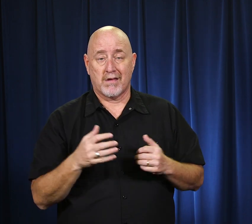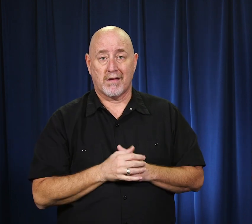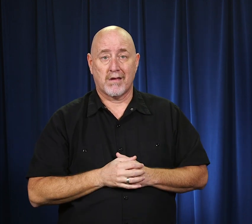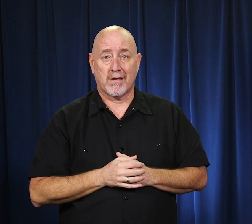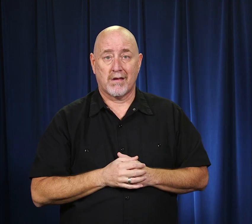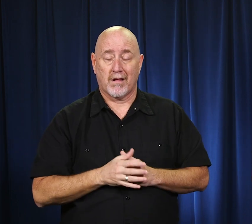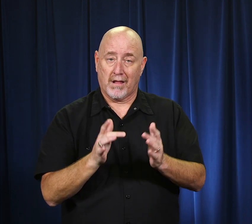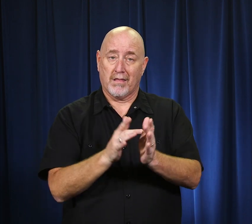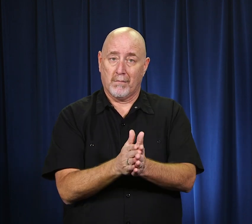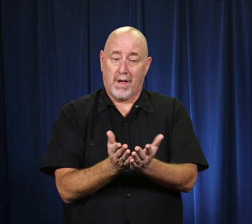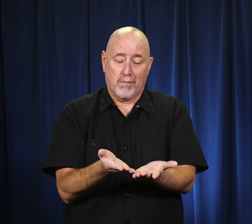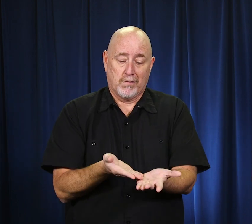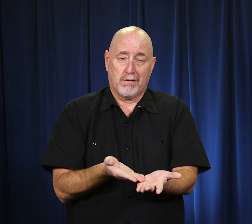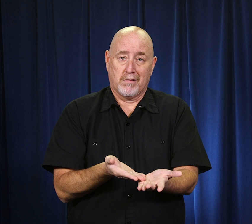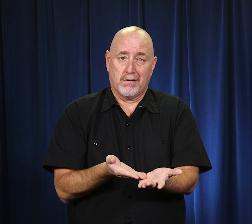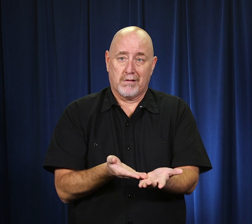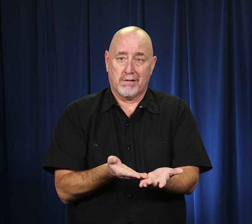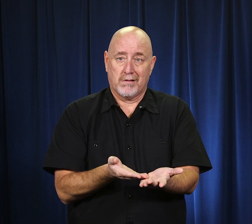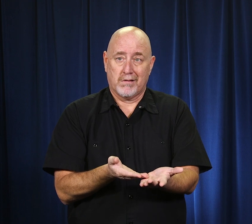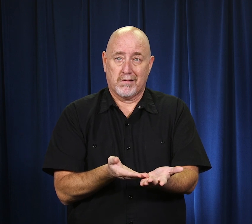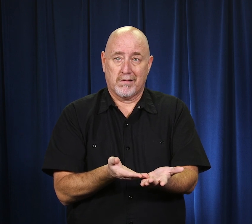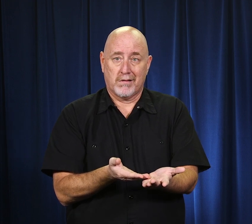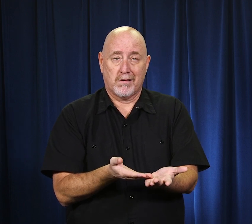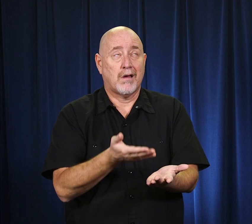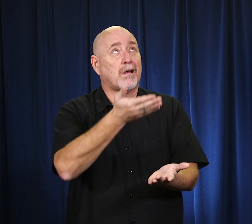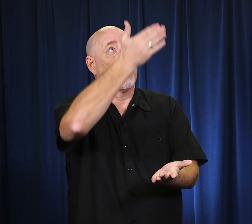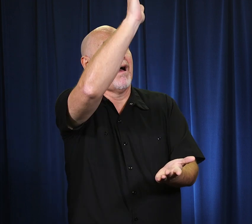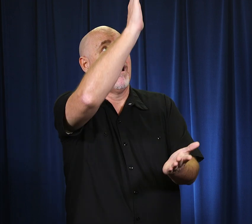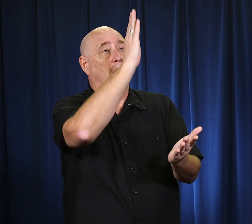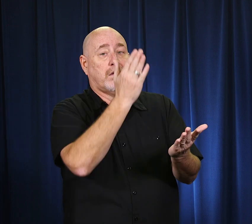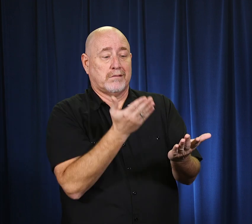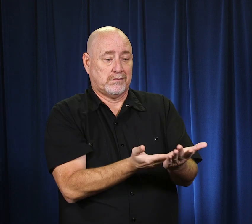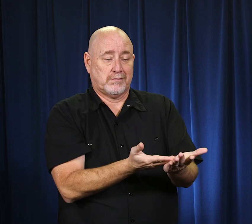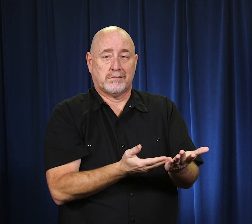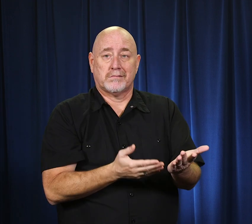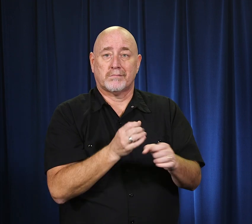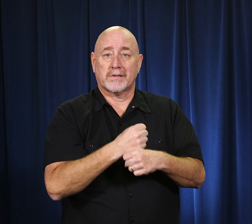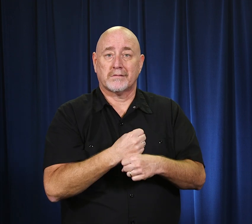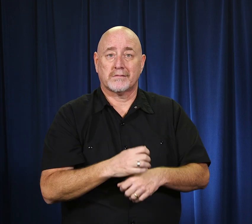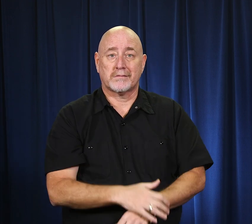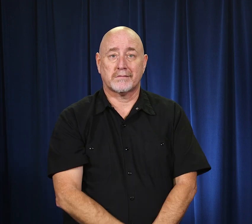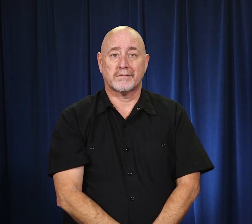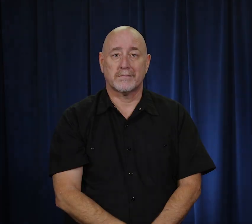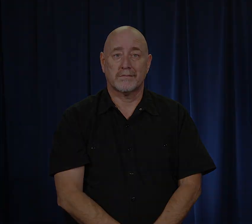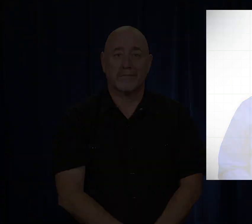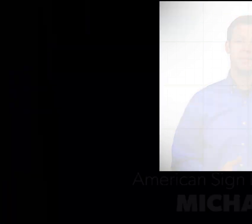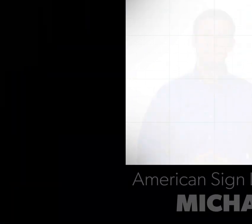discover from this truth? That the Bible is the product of God.